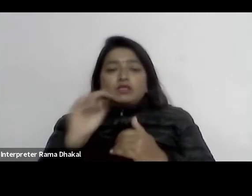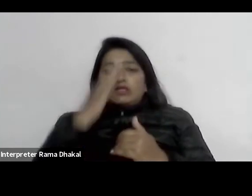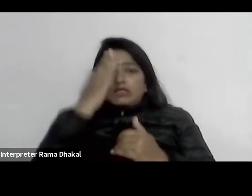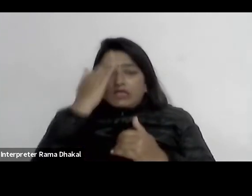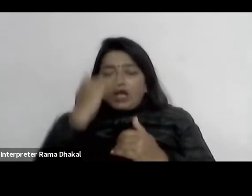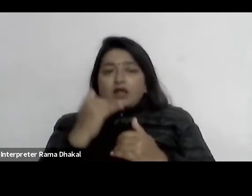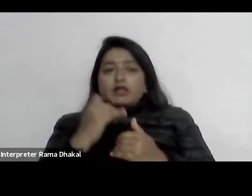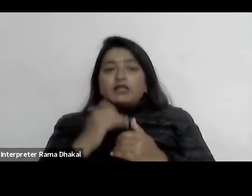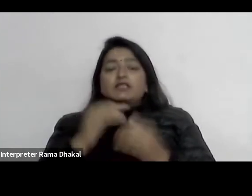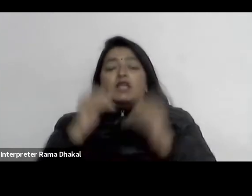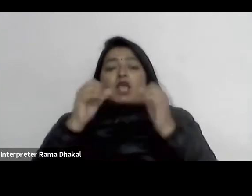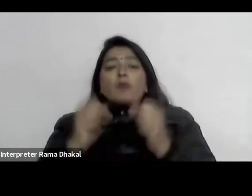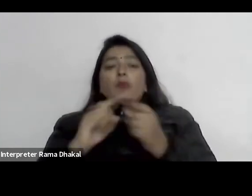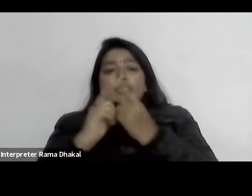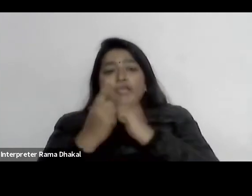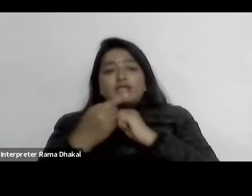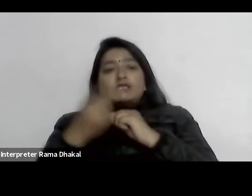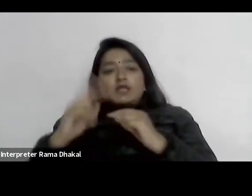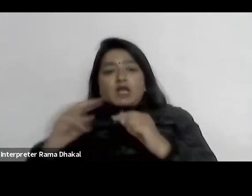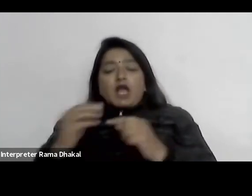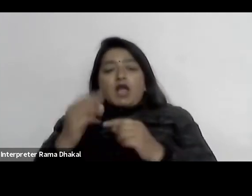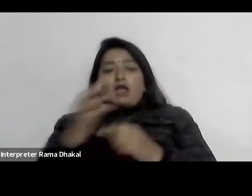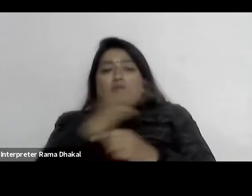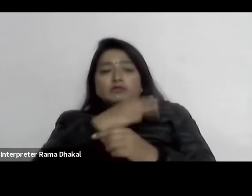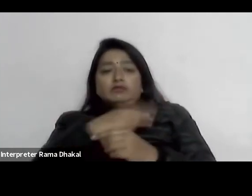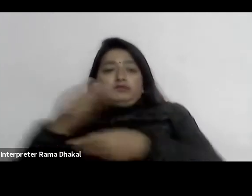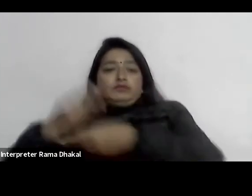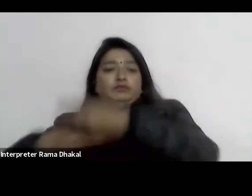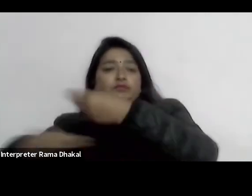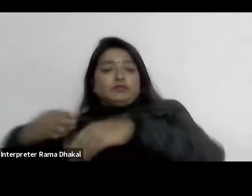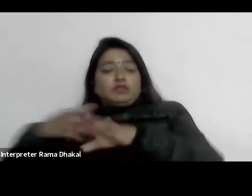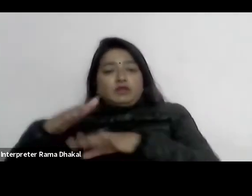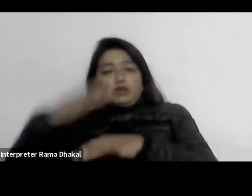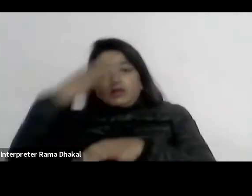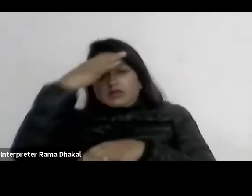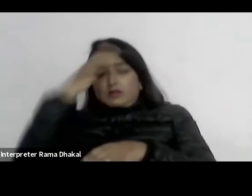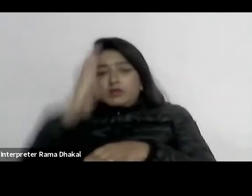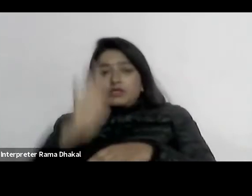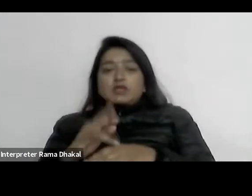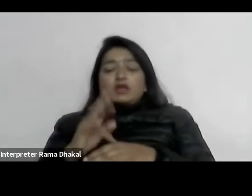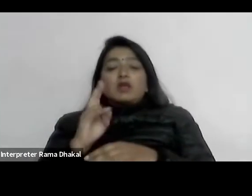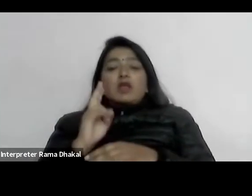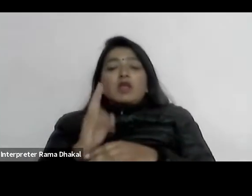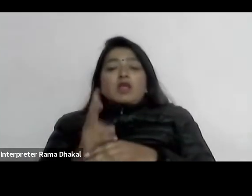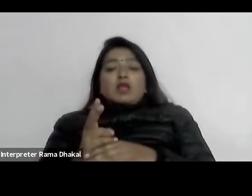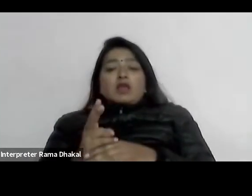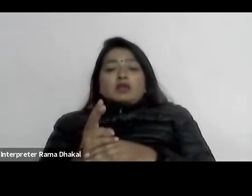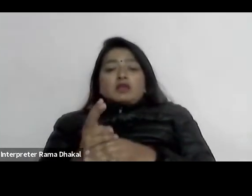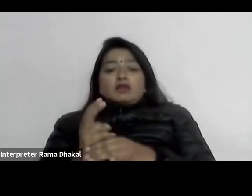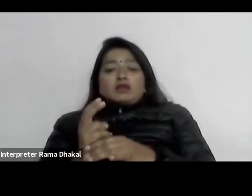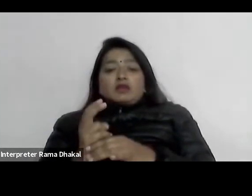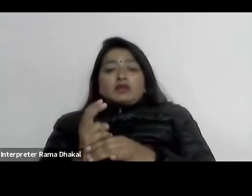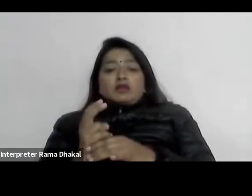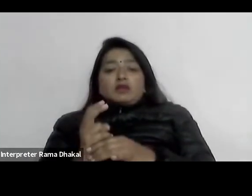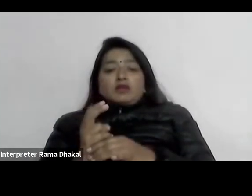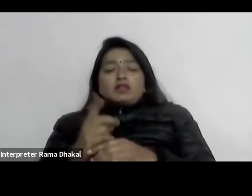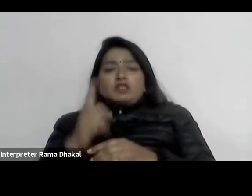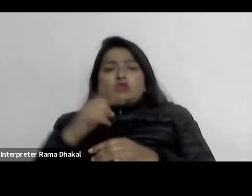problem. The third problem area is that we have this sense of an active,